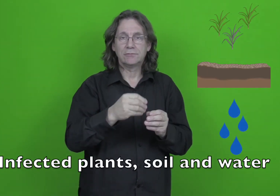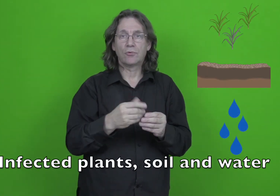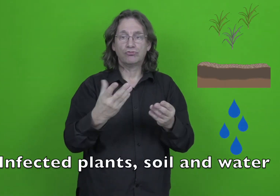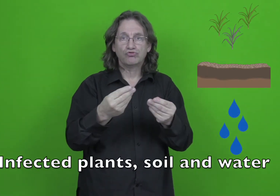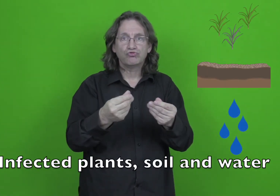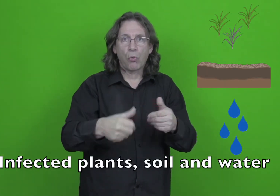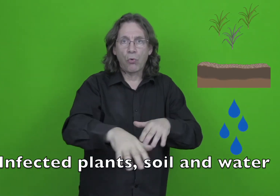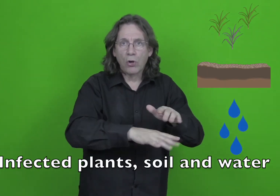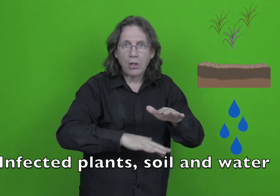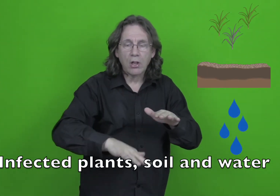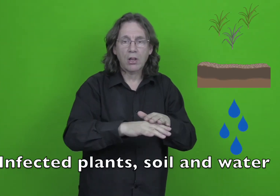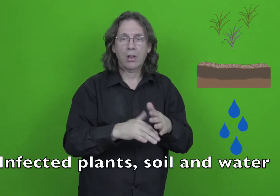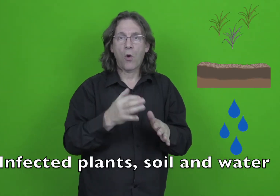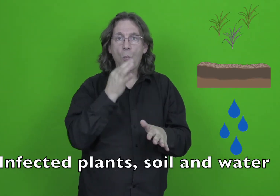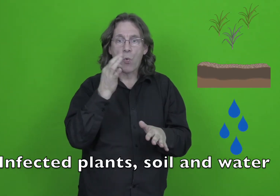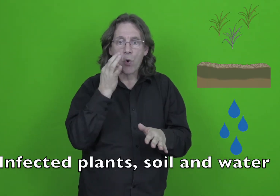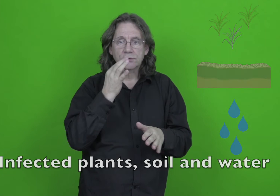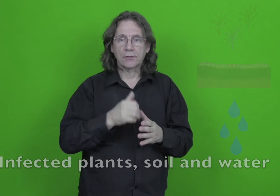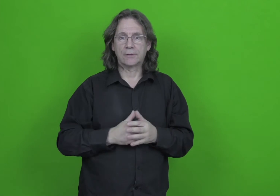infected planting material, soil and water.